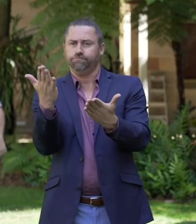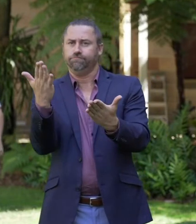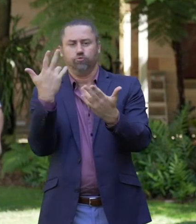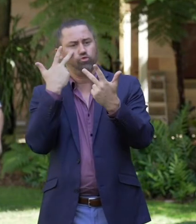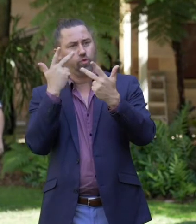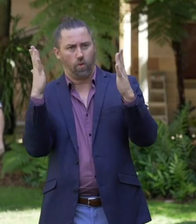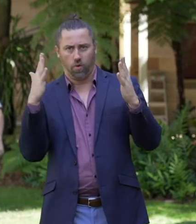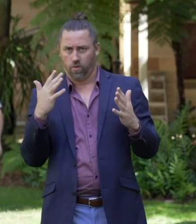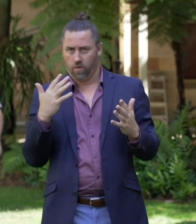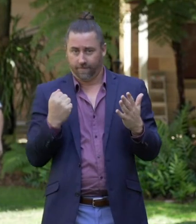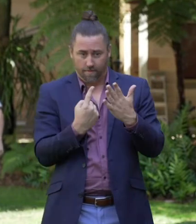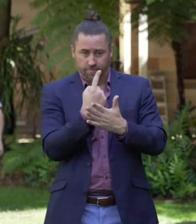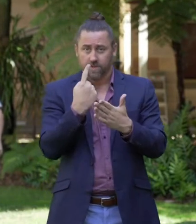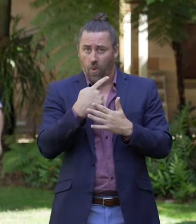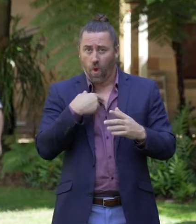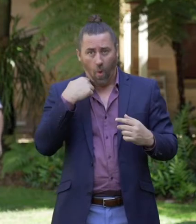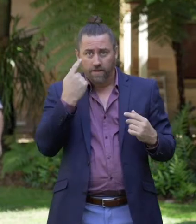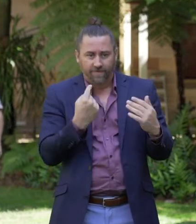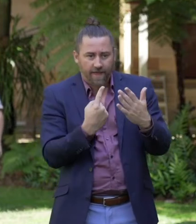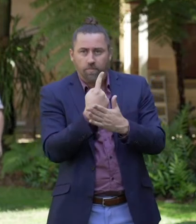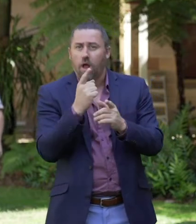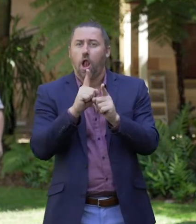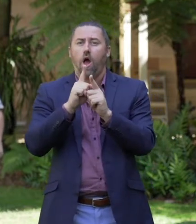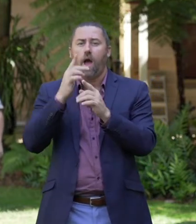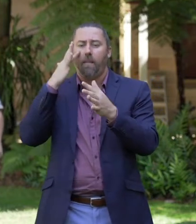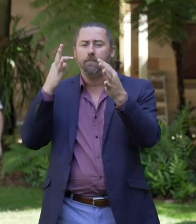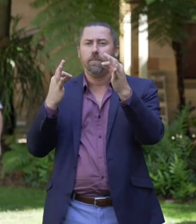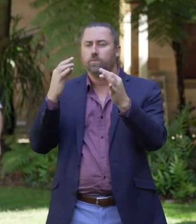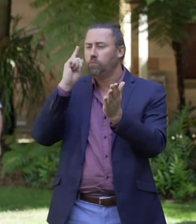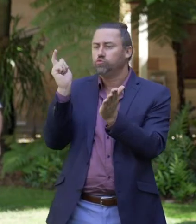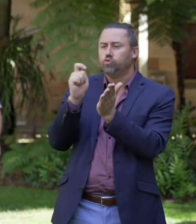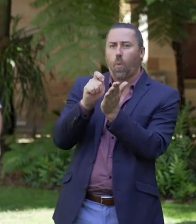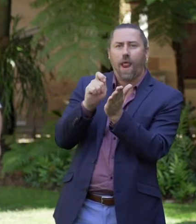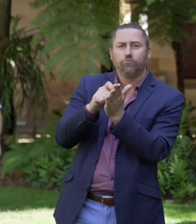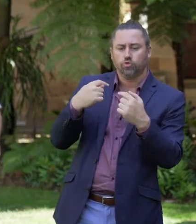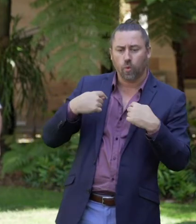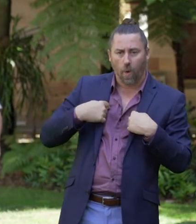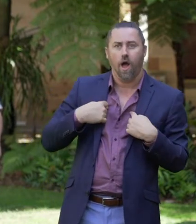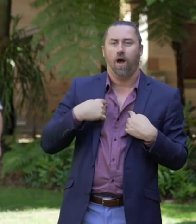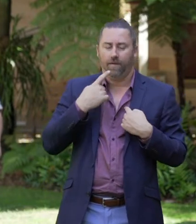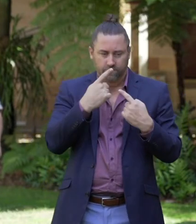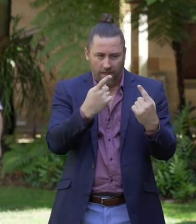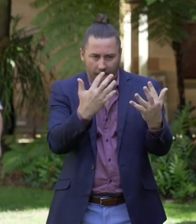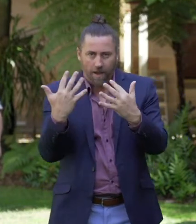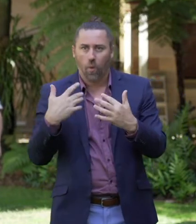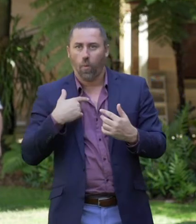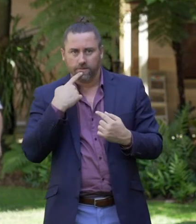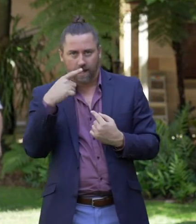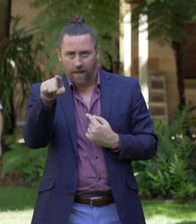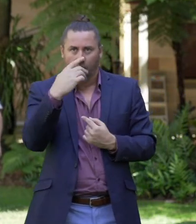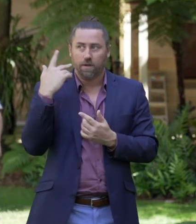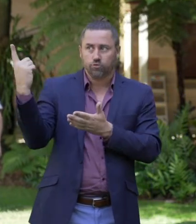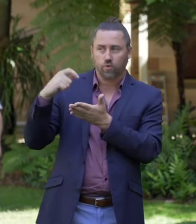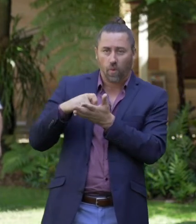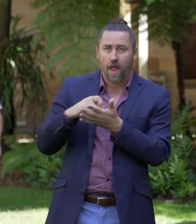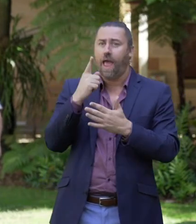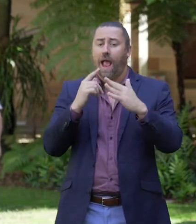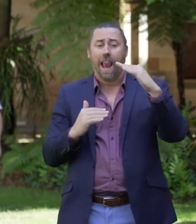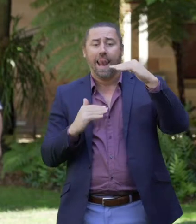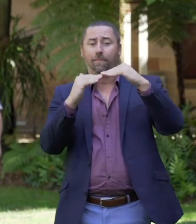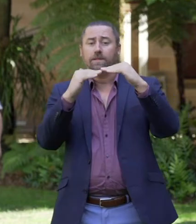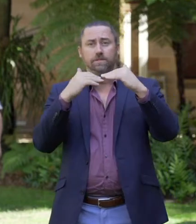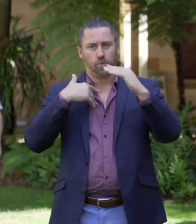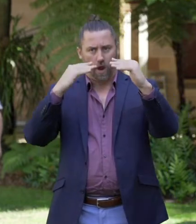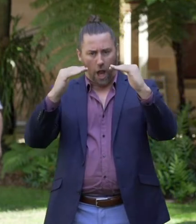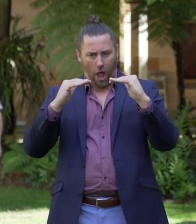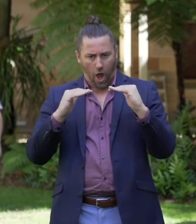done real-time disclosure of political donations. We've lowered the caps on the amount that people can donate.